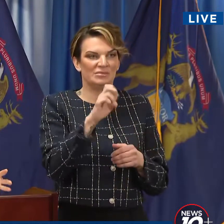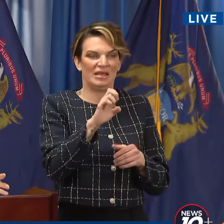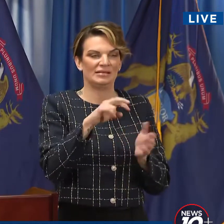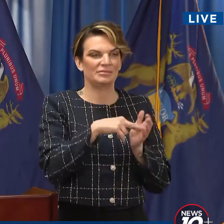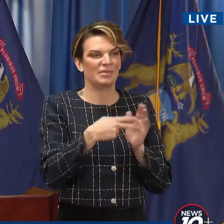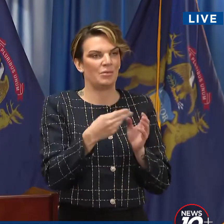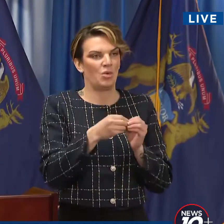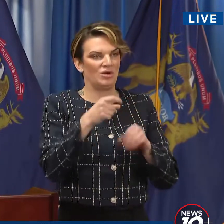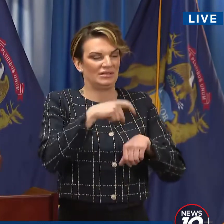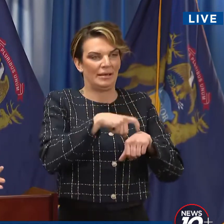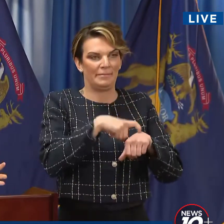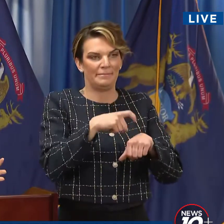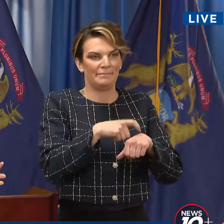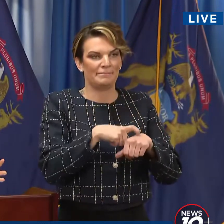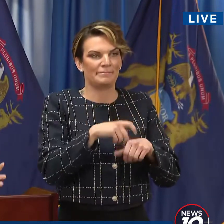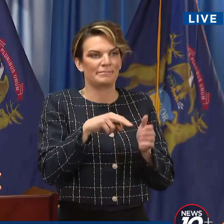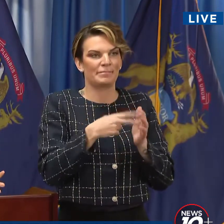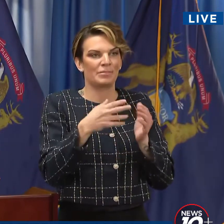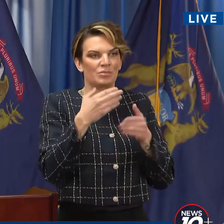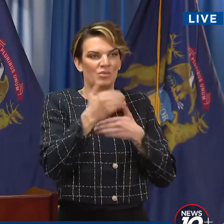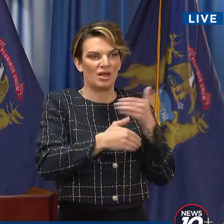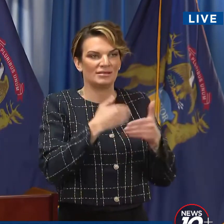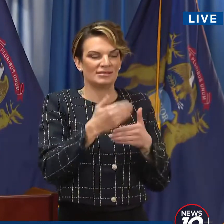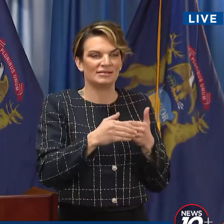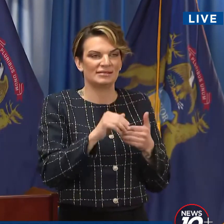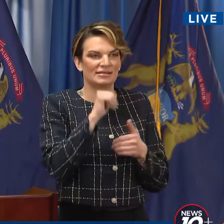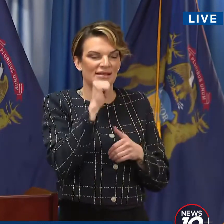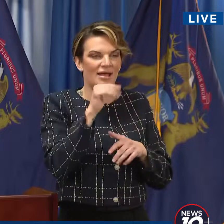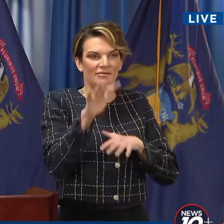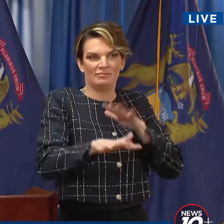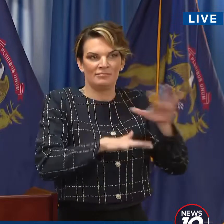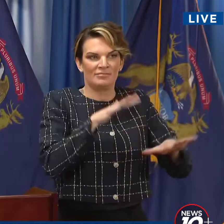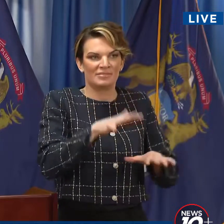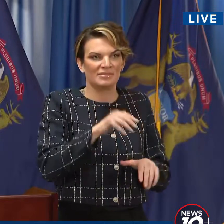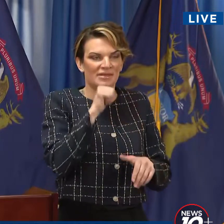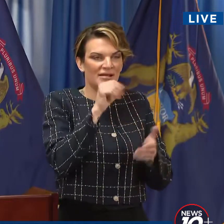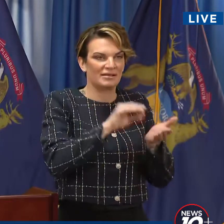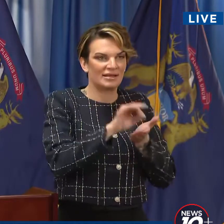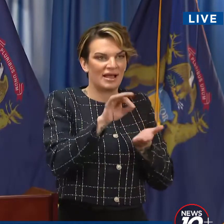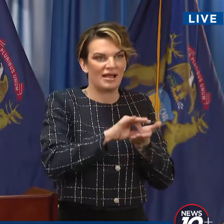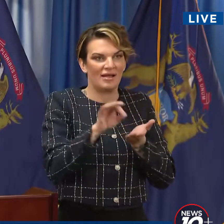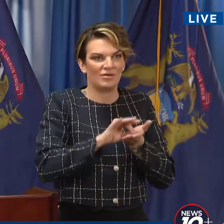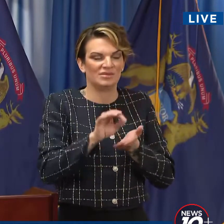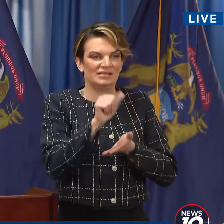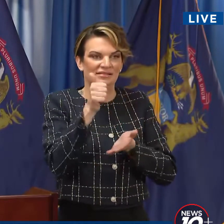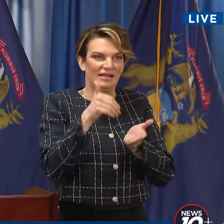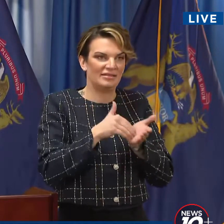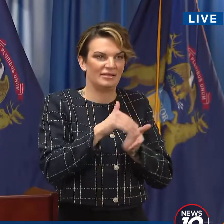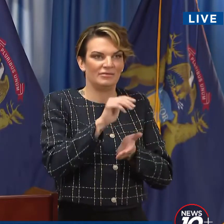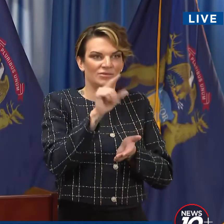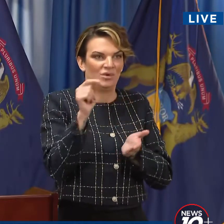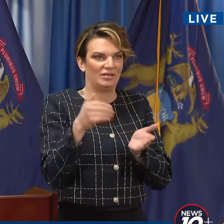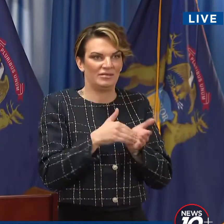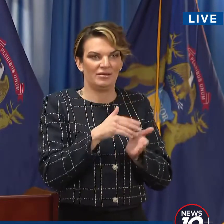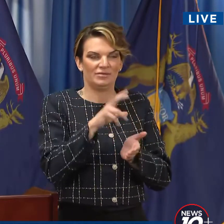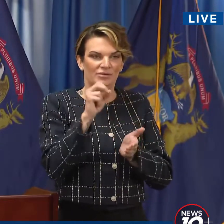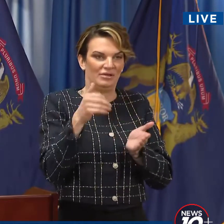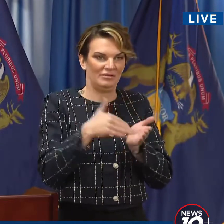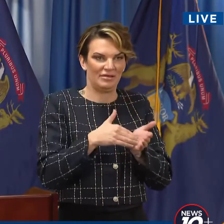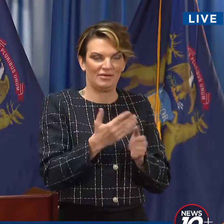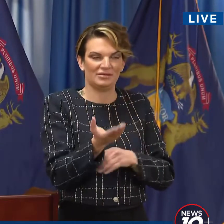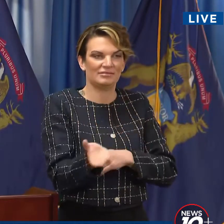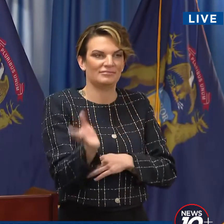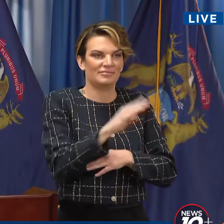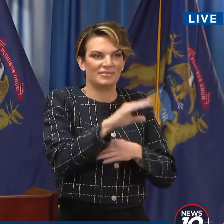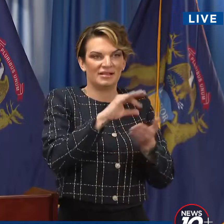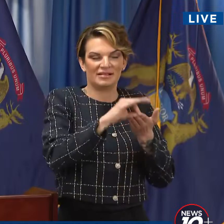time, which spread out the process. There was not scrambling to count, tens of thousands of ballots late into the day and